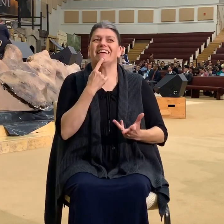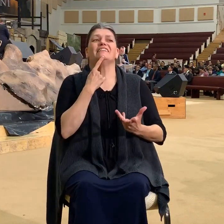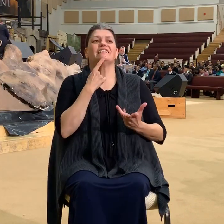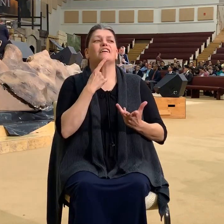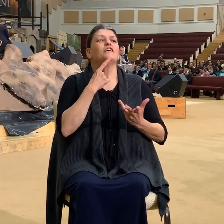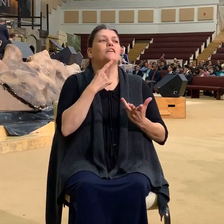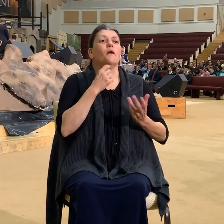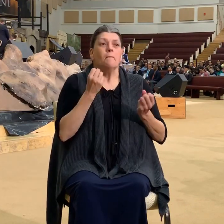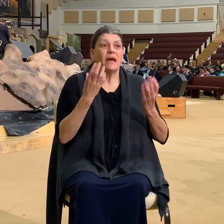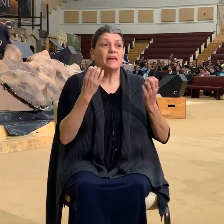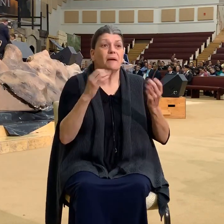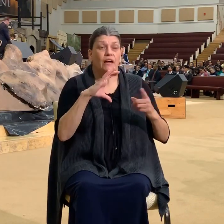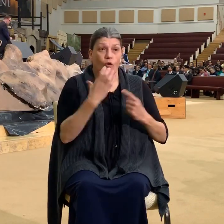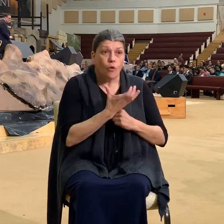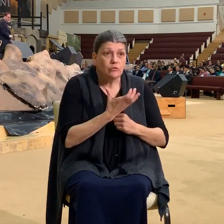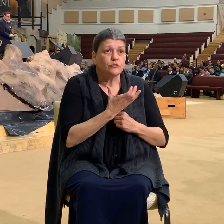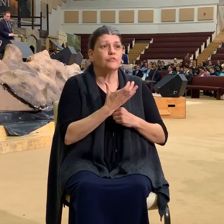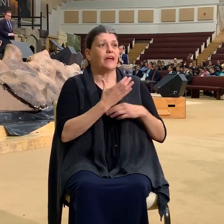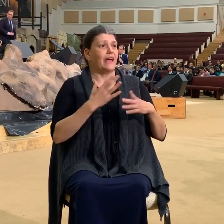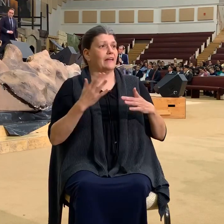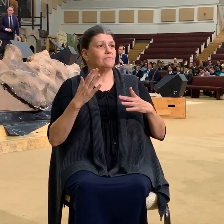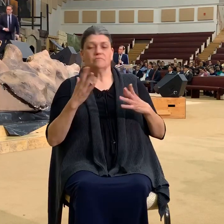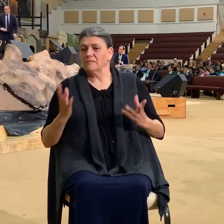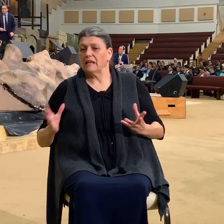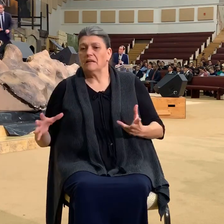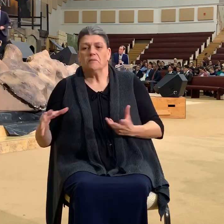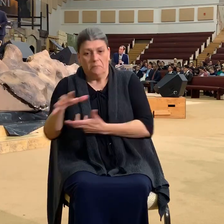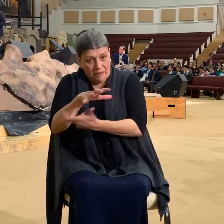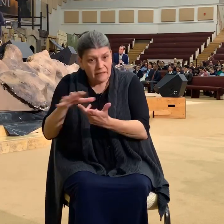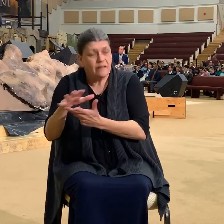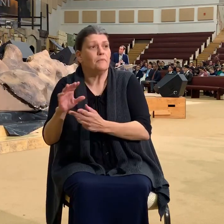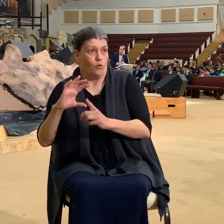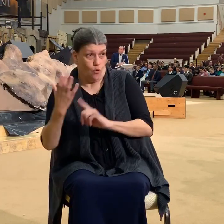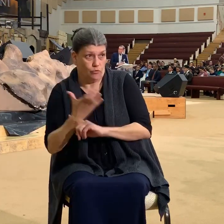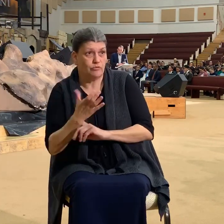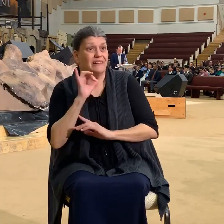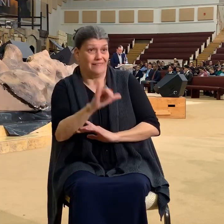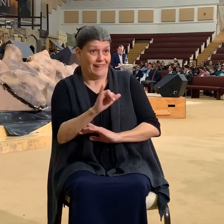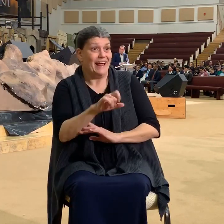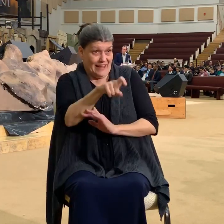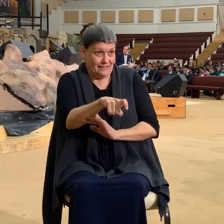cross-culturalism ministry necessary and biblical?